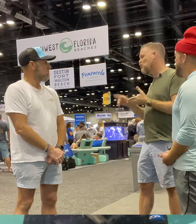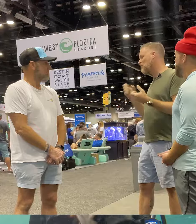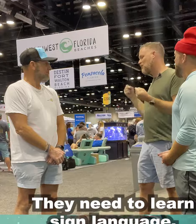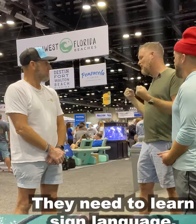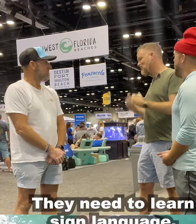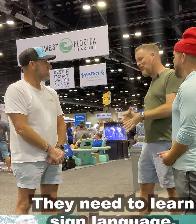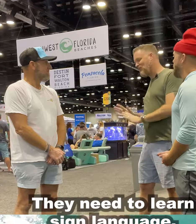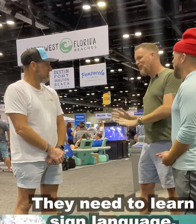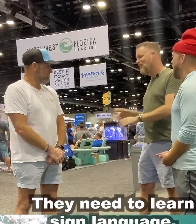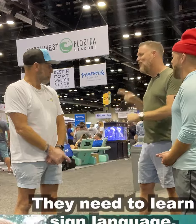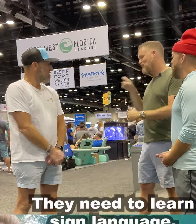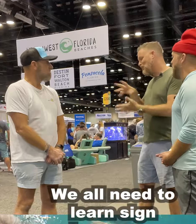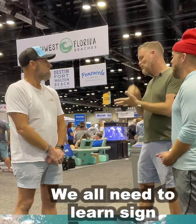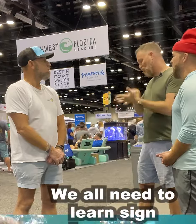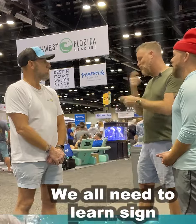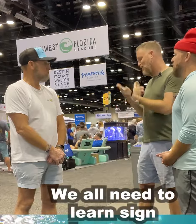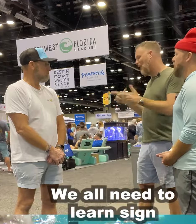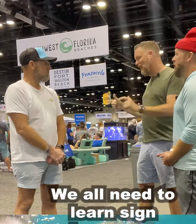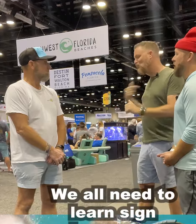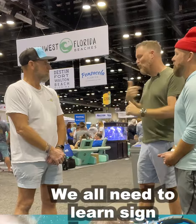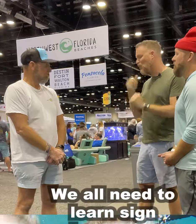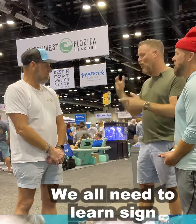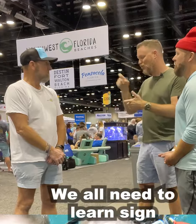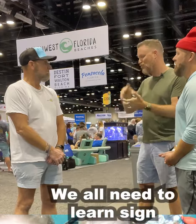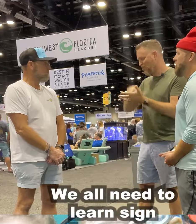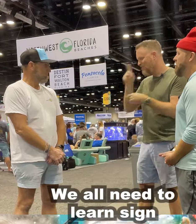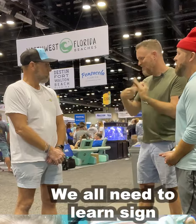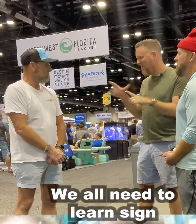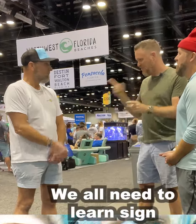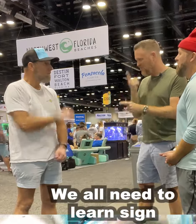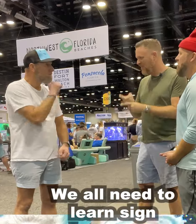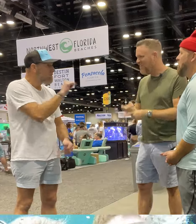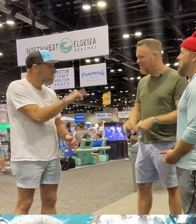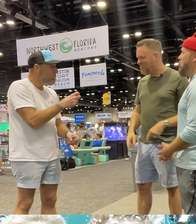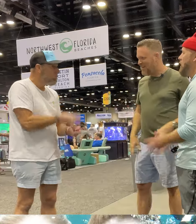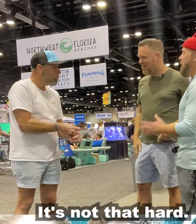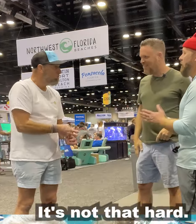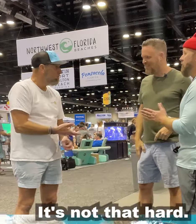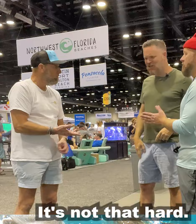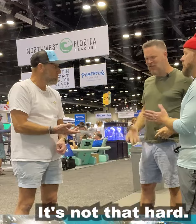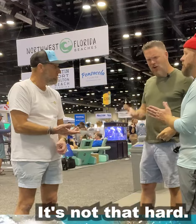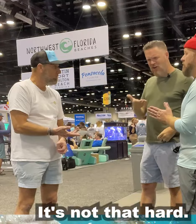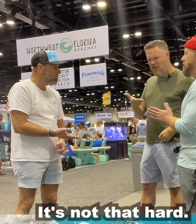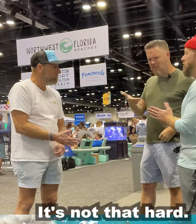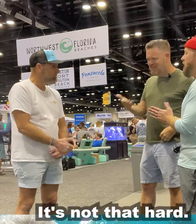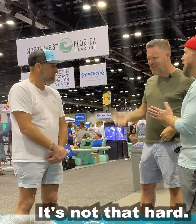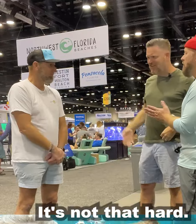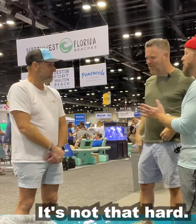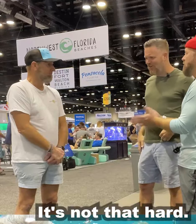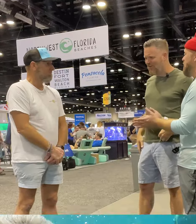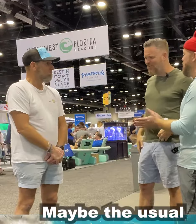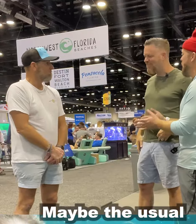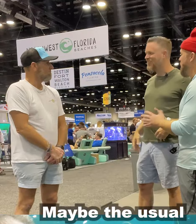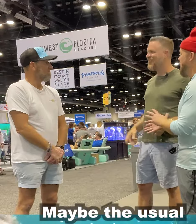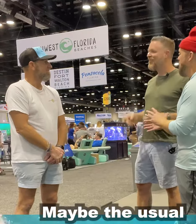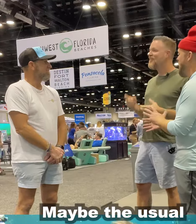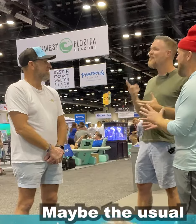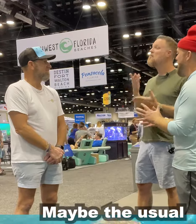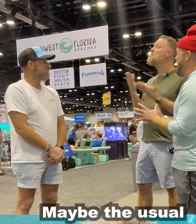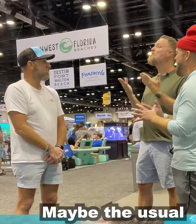They need to learn sign language. We all need to learn sign language. Yeah, it's not that hard. It's not that hard. Maybe the